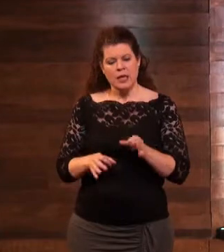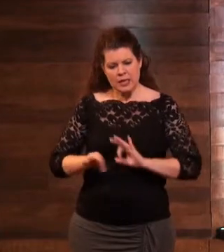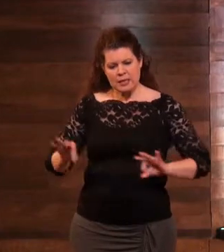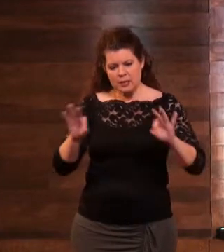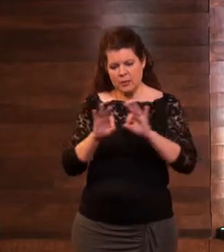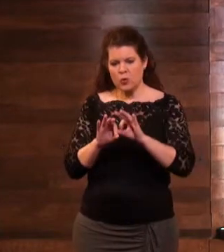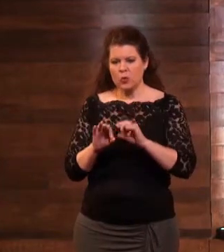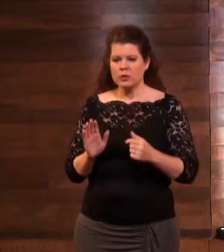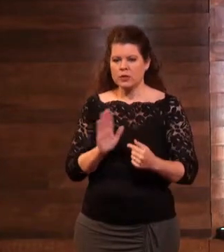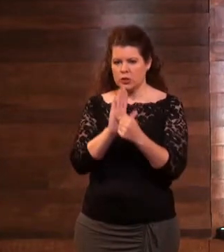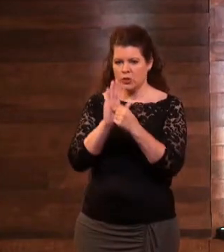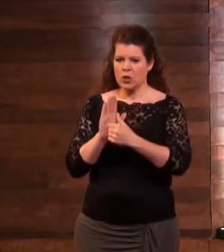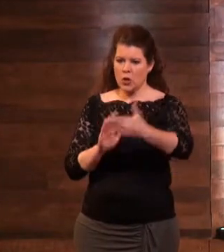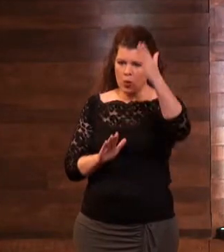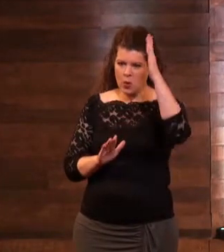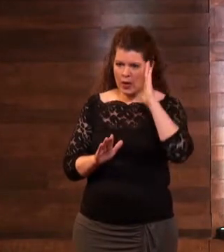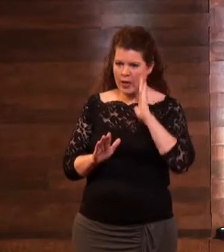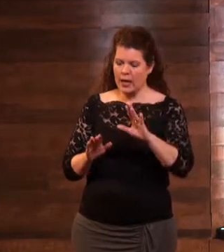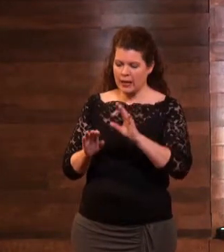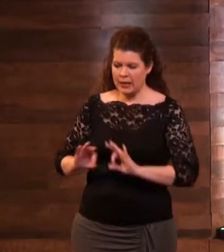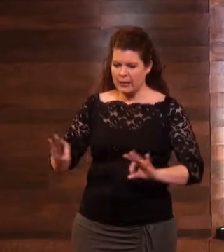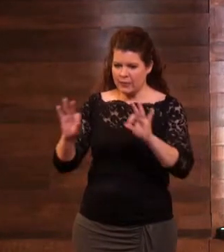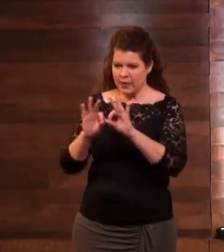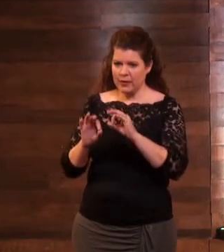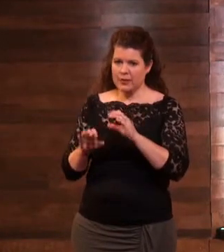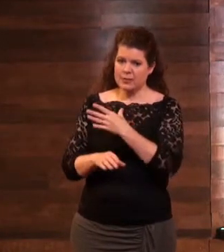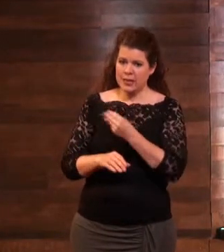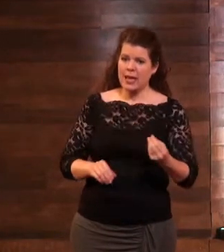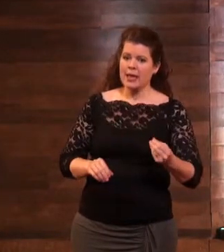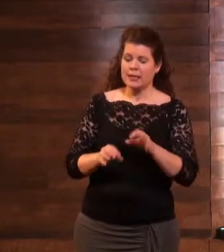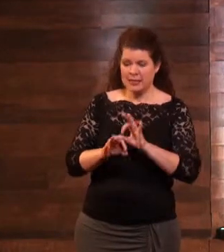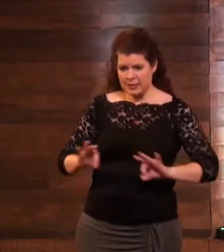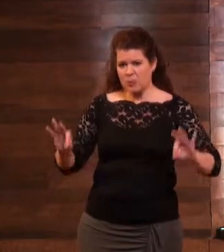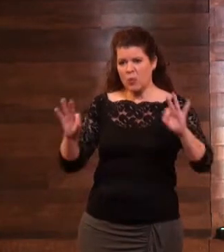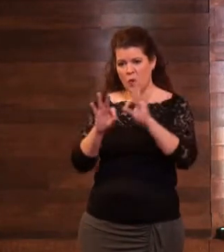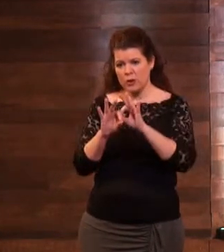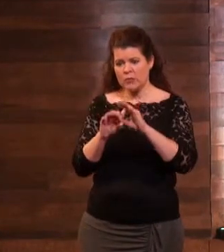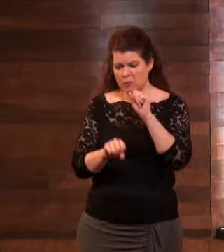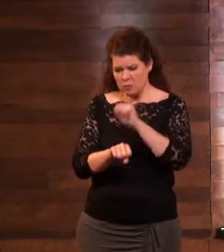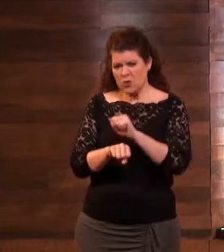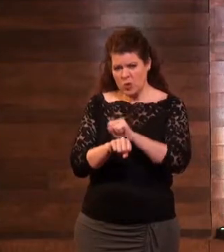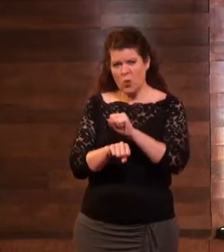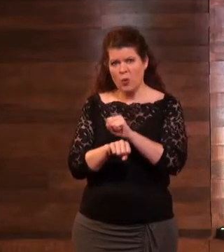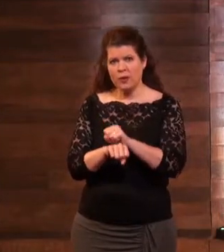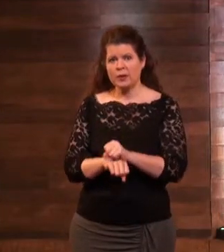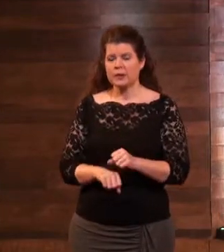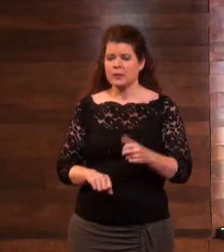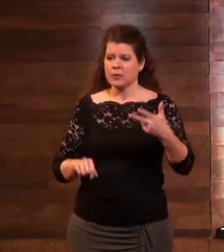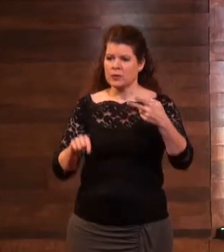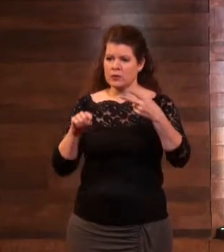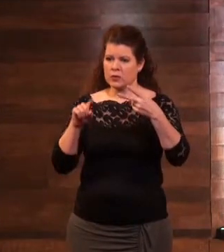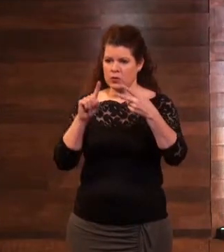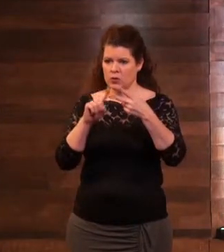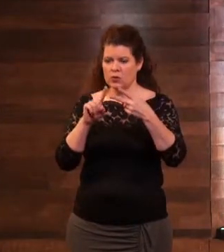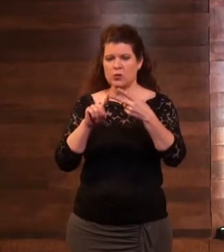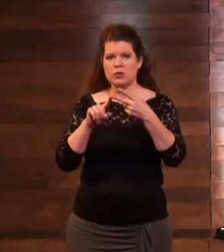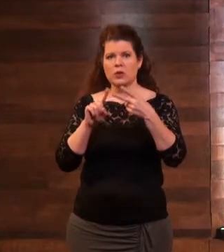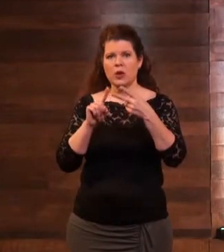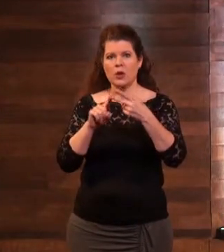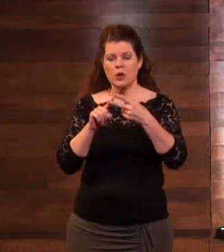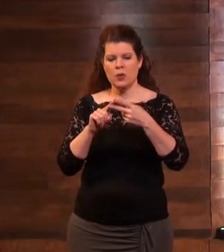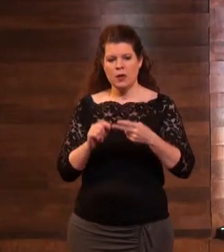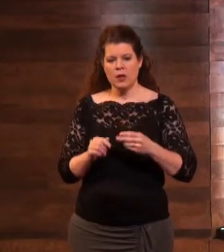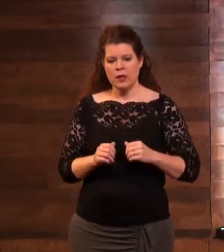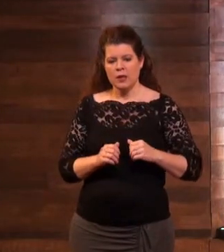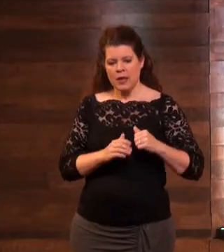be a slacker. Point number two, putting your heart into your work allows God to bless your work. In marriage, when you handle